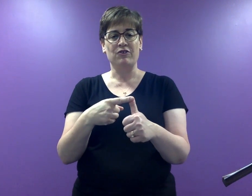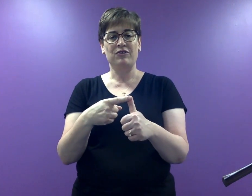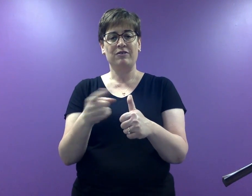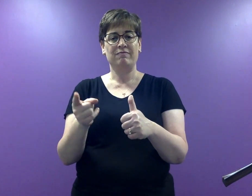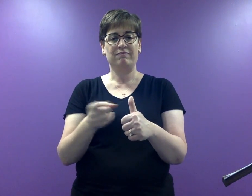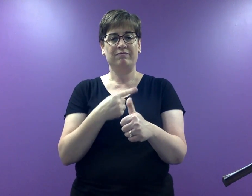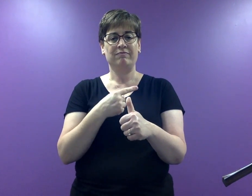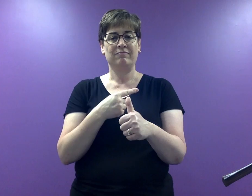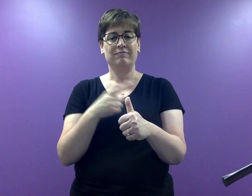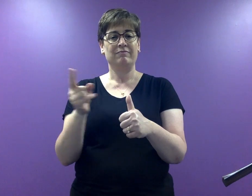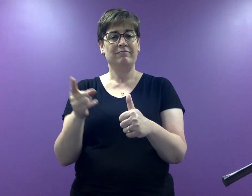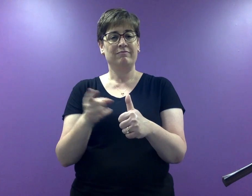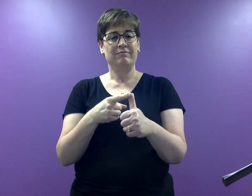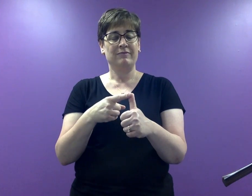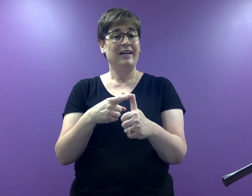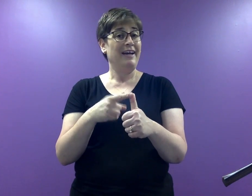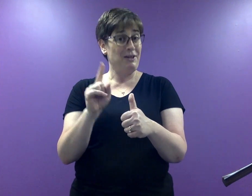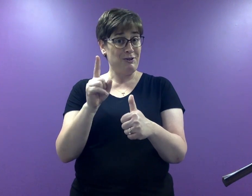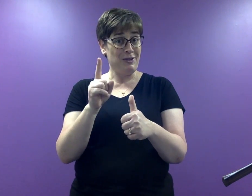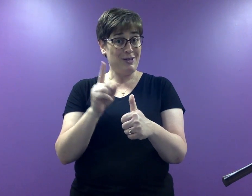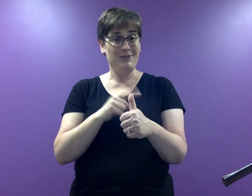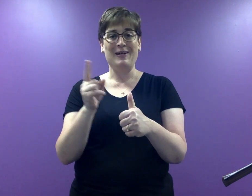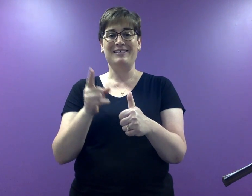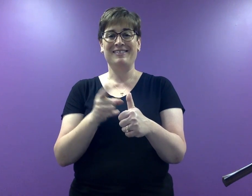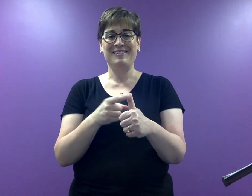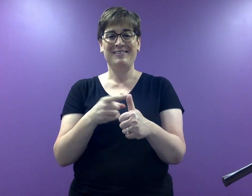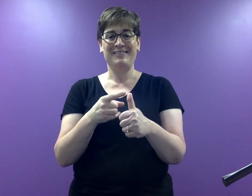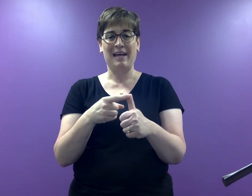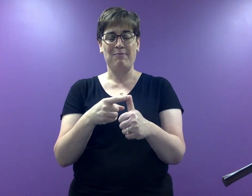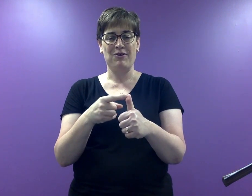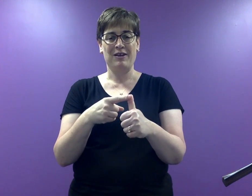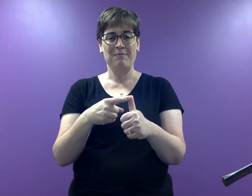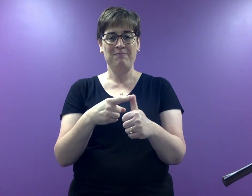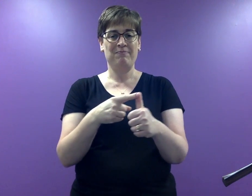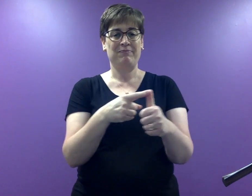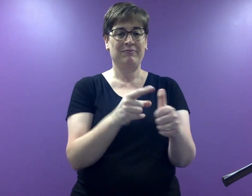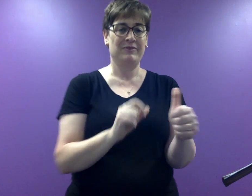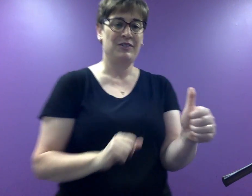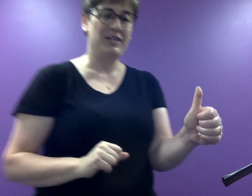first. And you can do that 2 ways. Tap your thumb. So you got